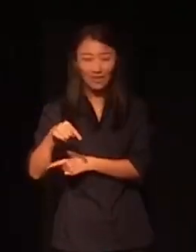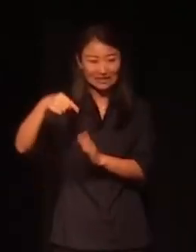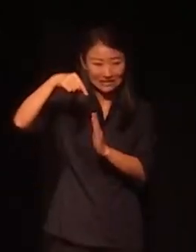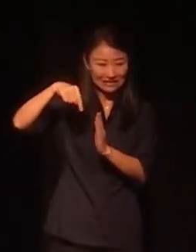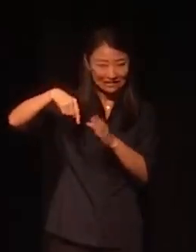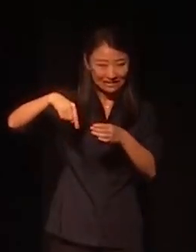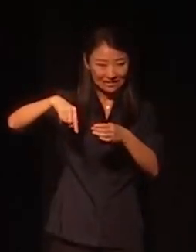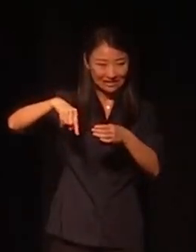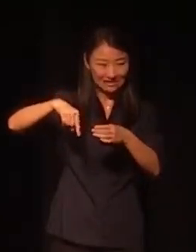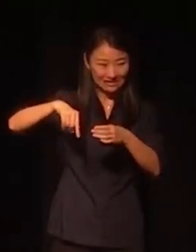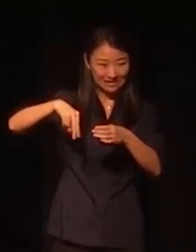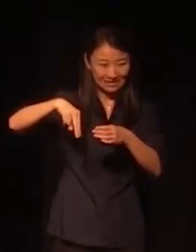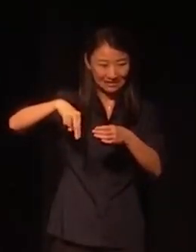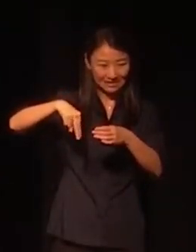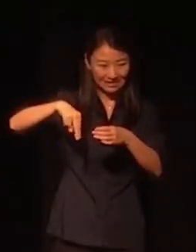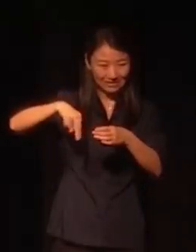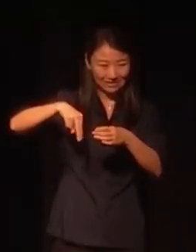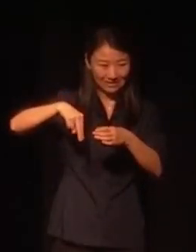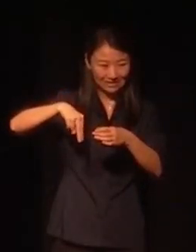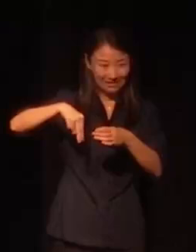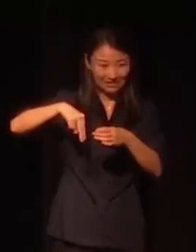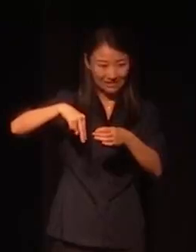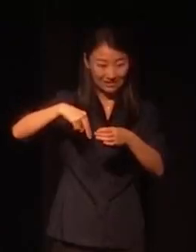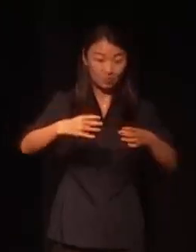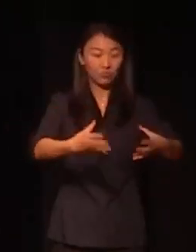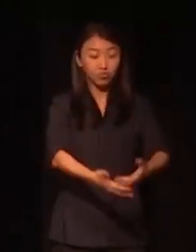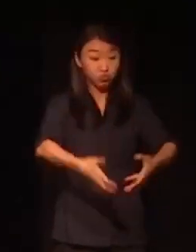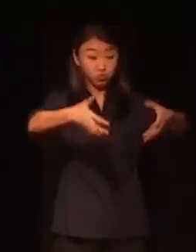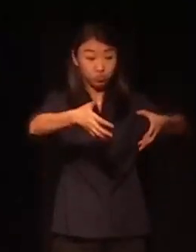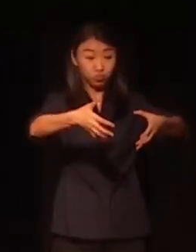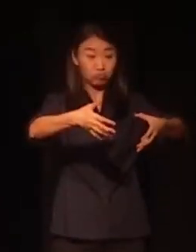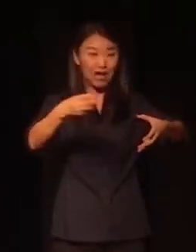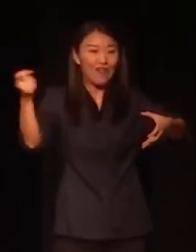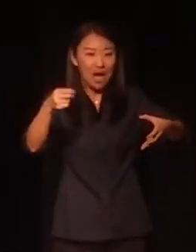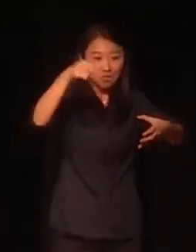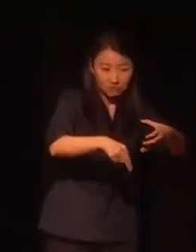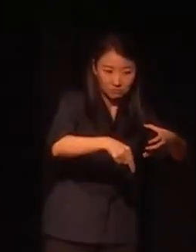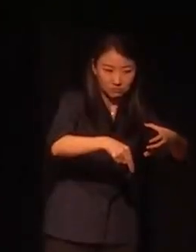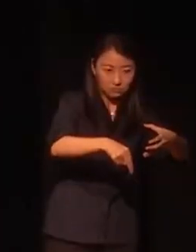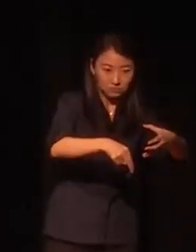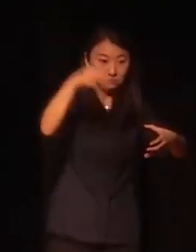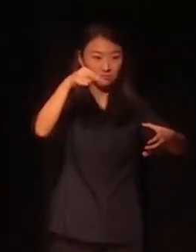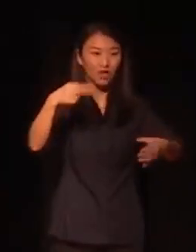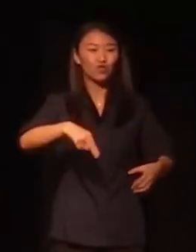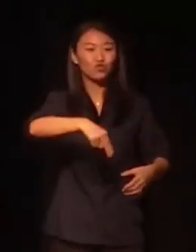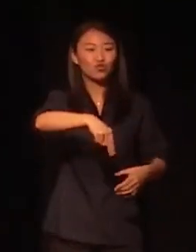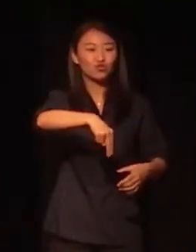boiling. That is, you just put something into a container very quickly. One quick example is shuai